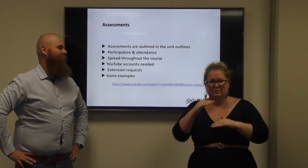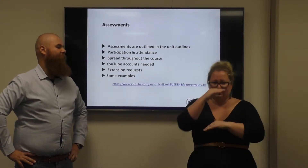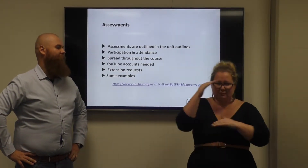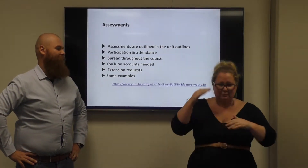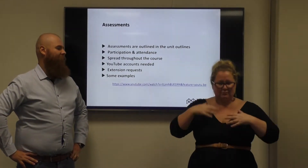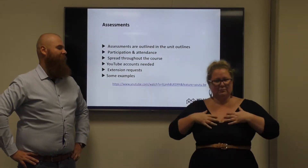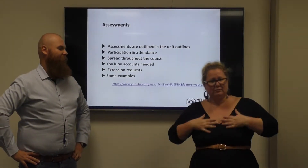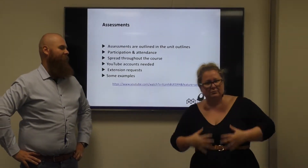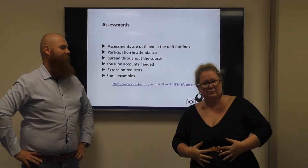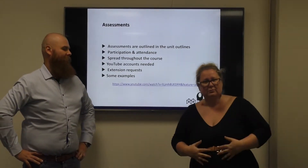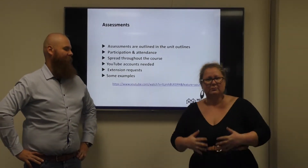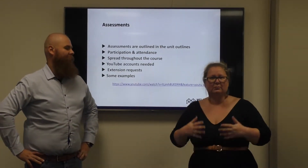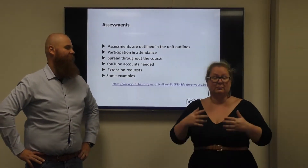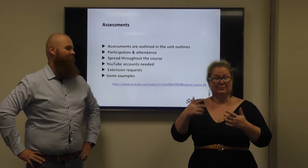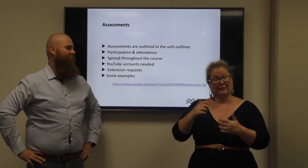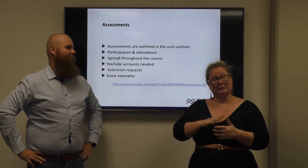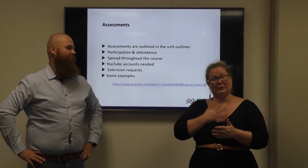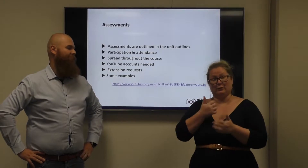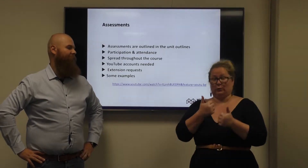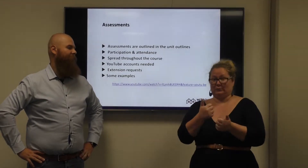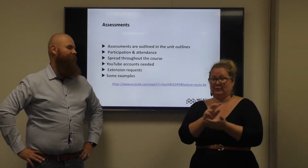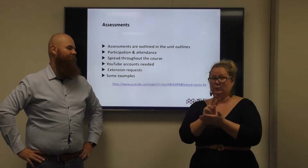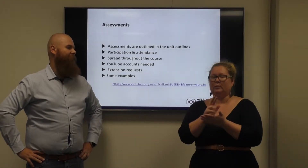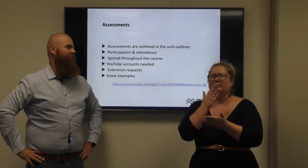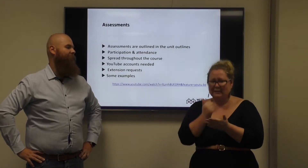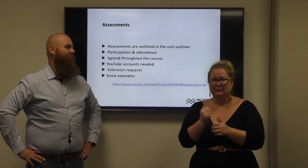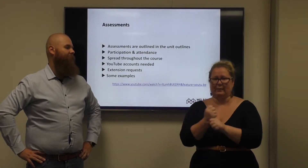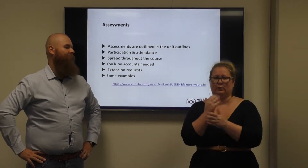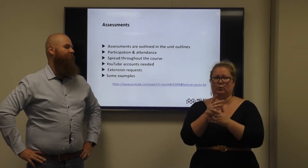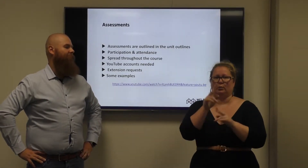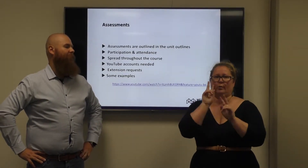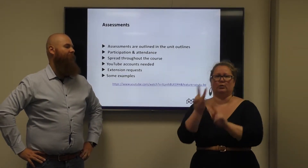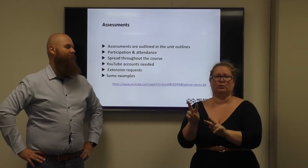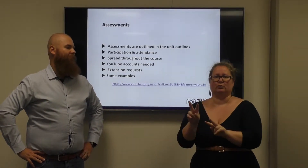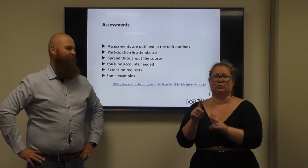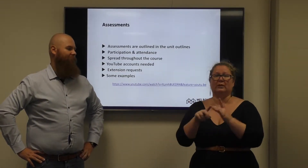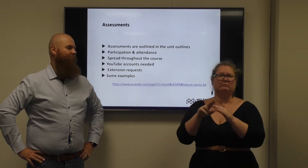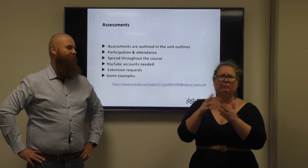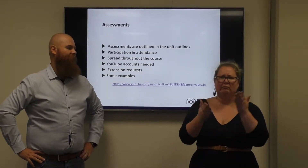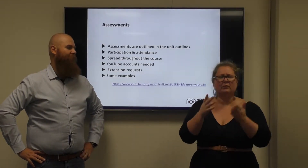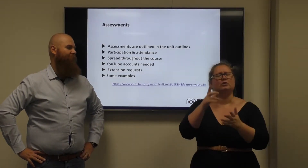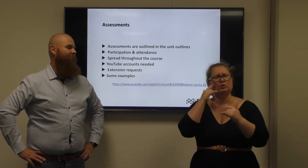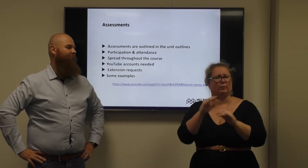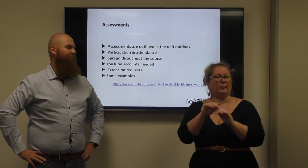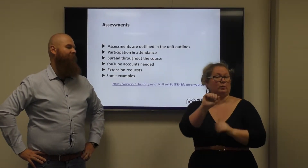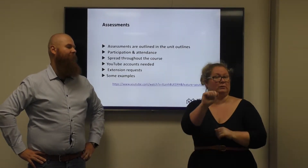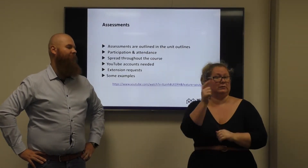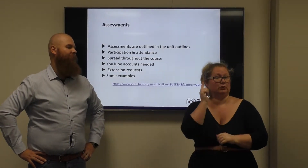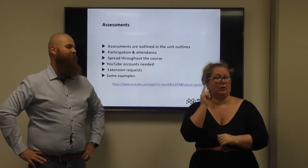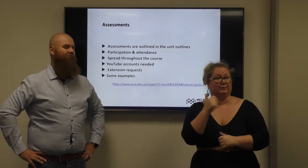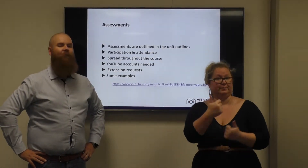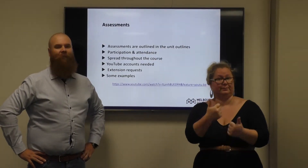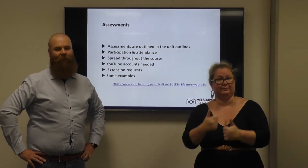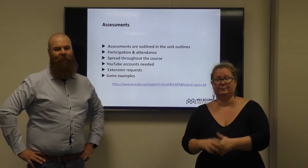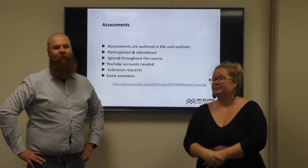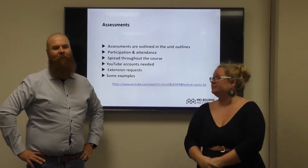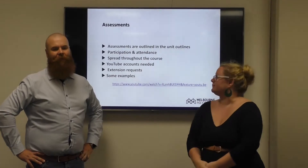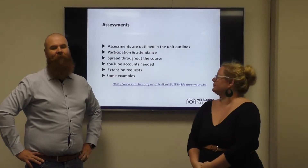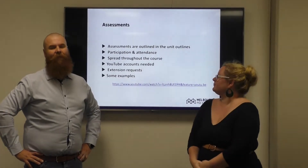And it tells you about how to position and dress appropriately for your assessments. And if you're not sure, just check with